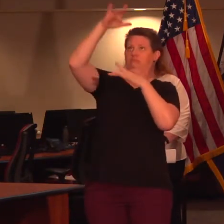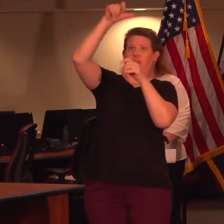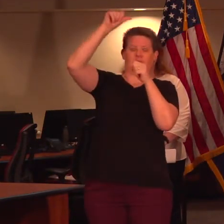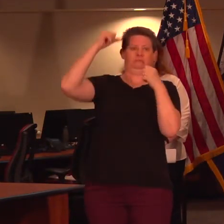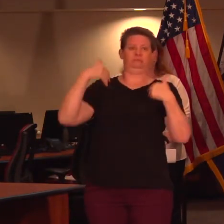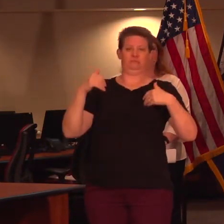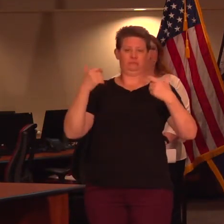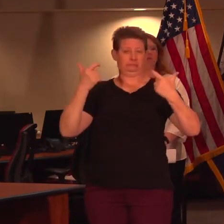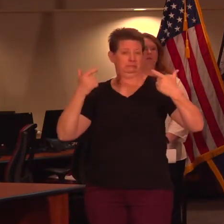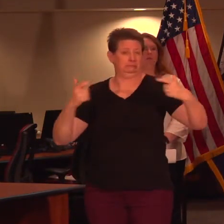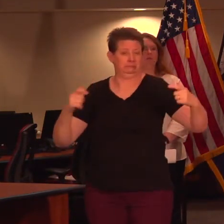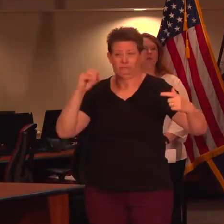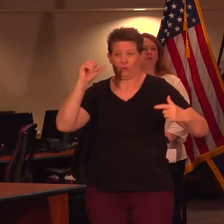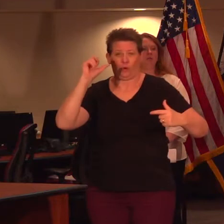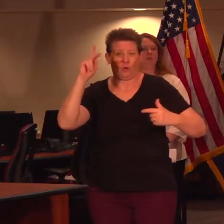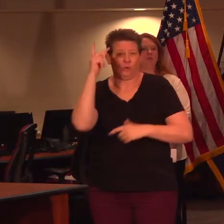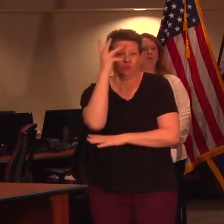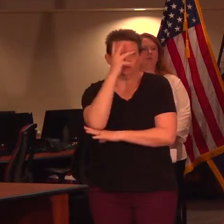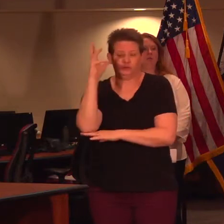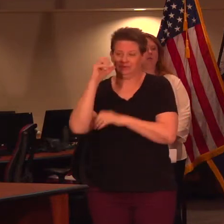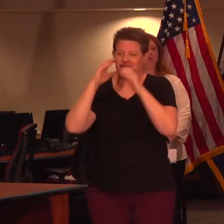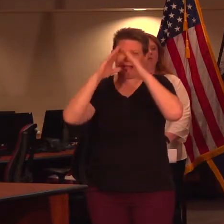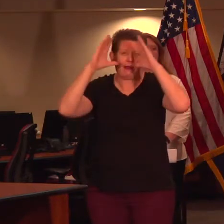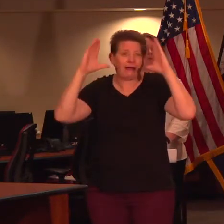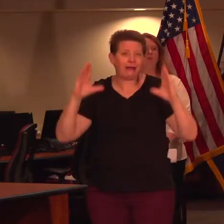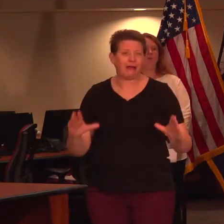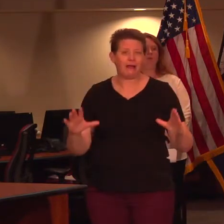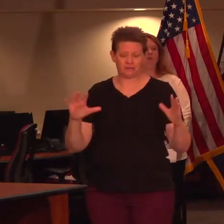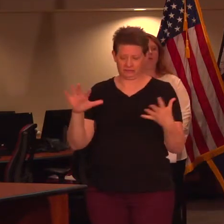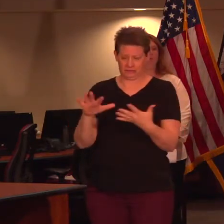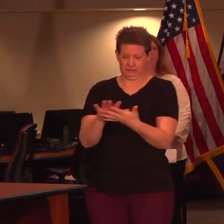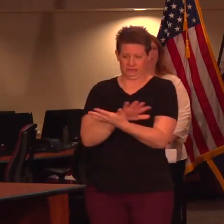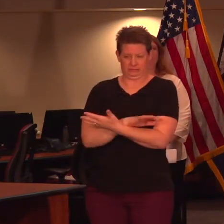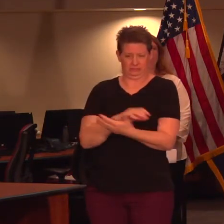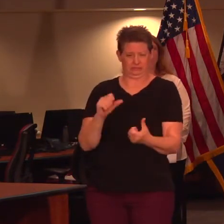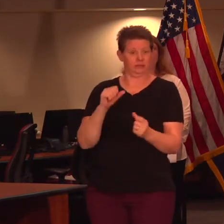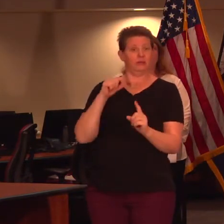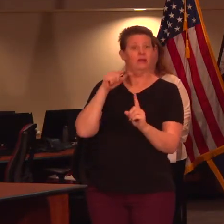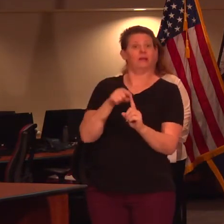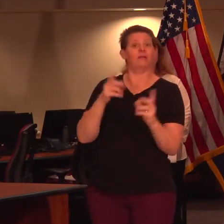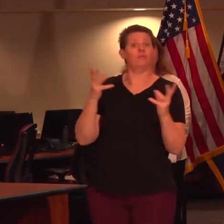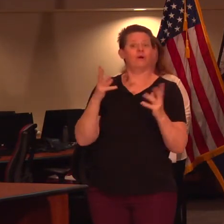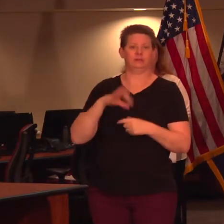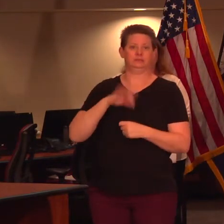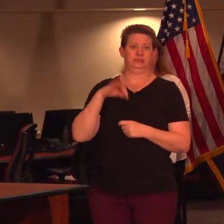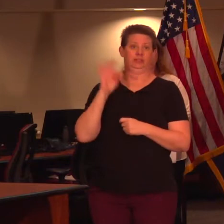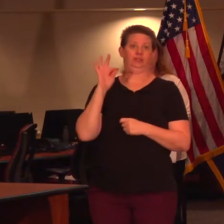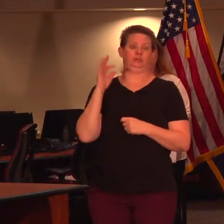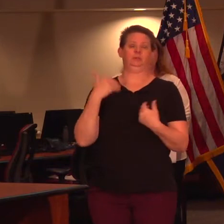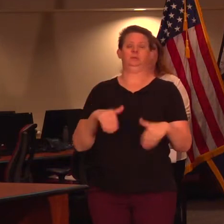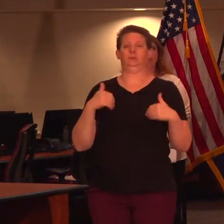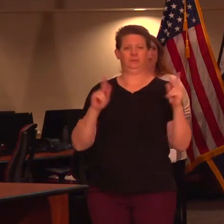Big oak trees ripped up, houses smashed, everything smashed but the spirit of the people in Seneca. It's quite a sight to